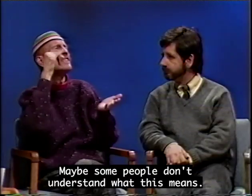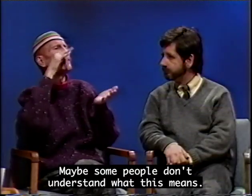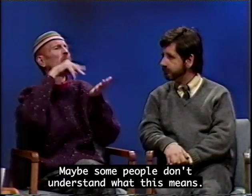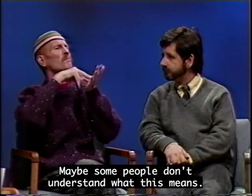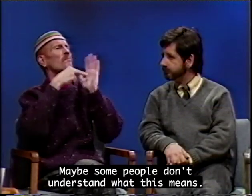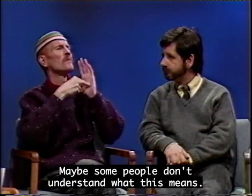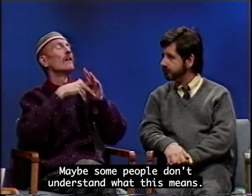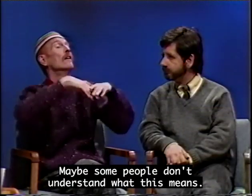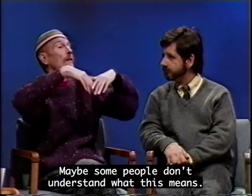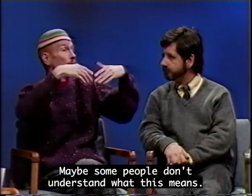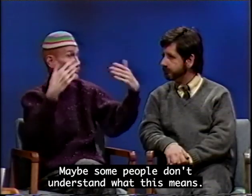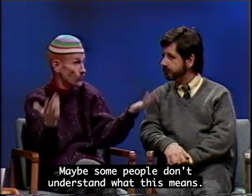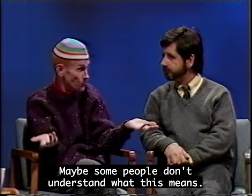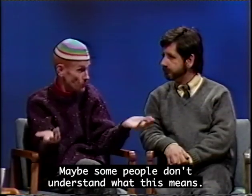Maybe some people don't understand what this means.